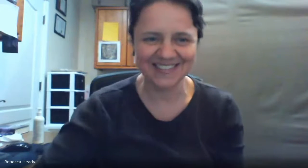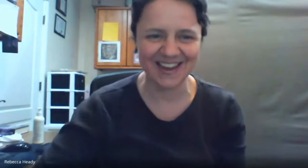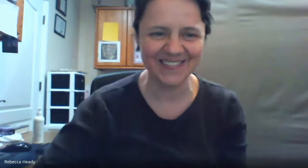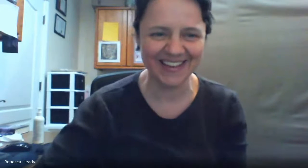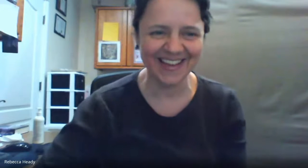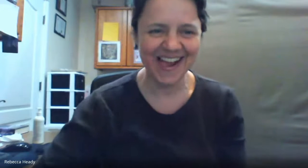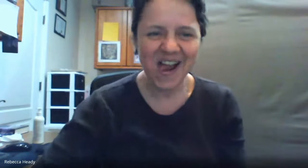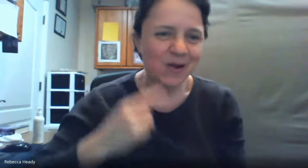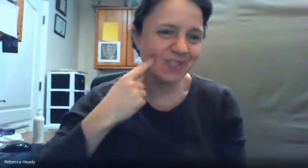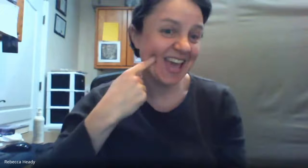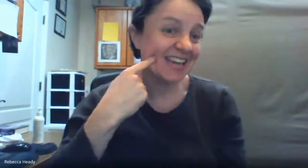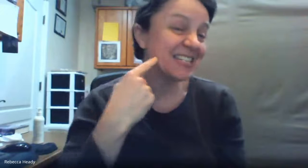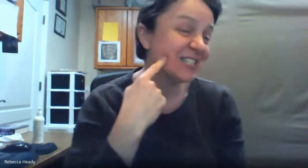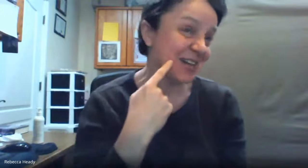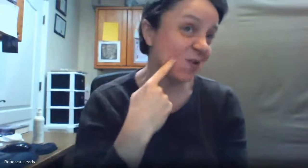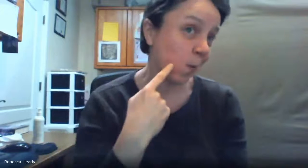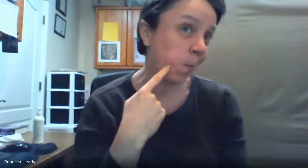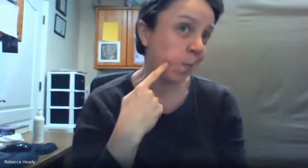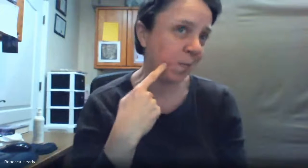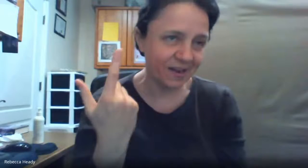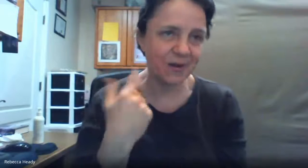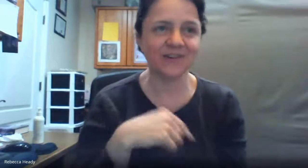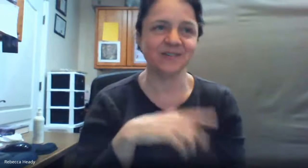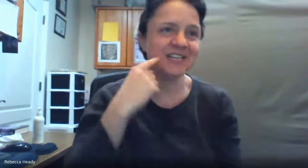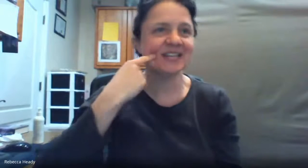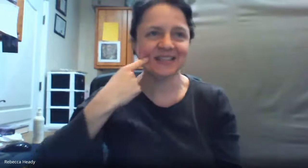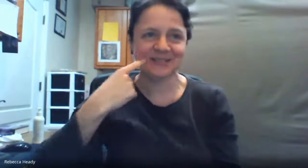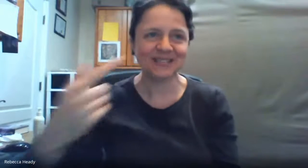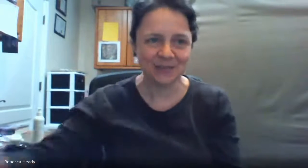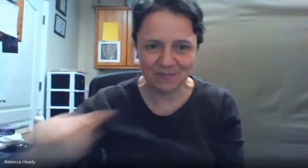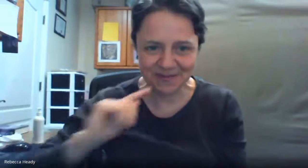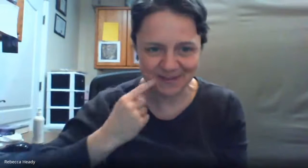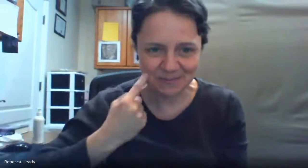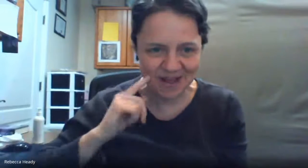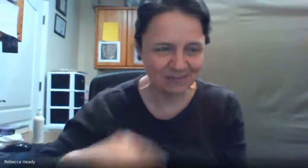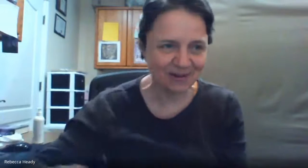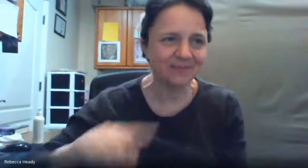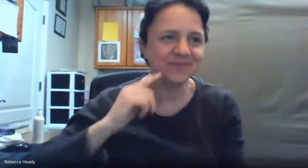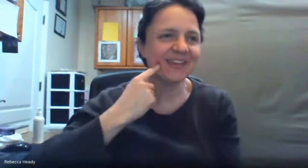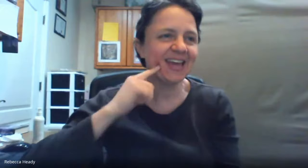stuff. Candy stuck in their, you know, in their teeth and inside in their mouth, whatever.